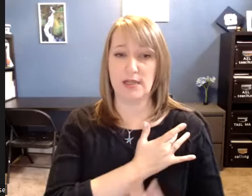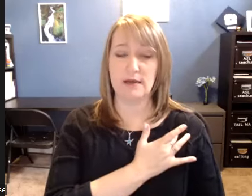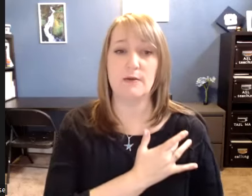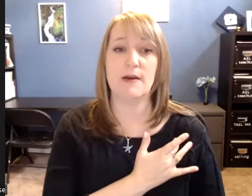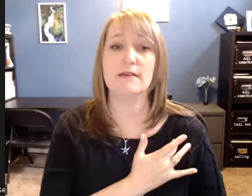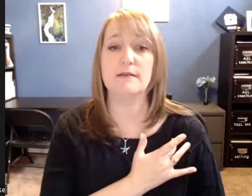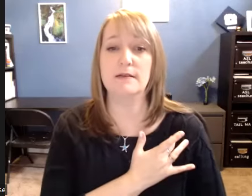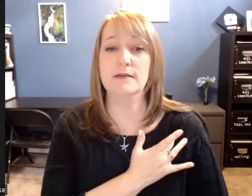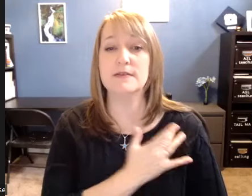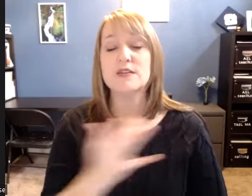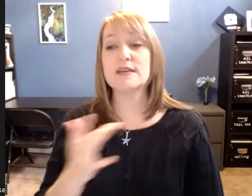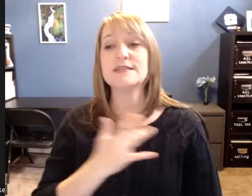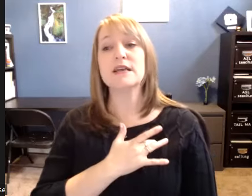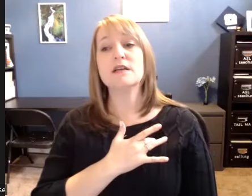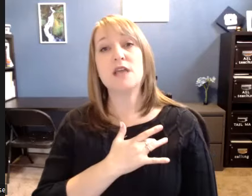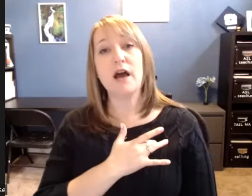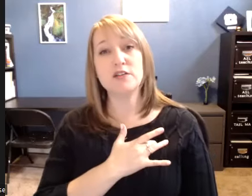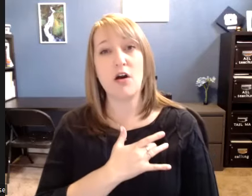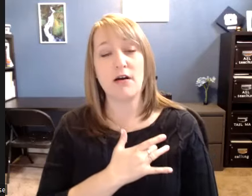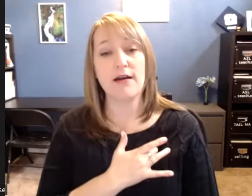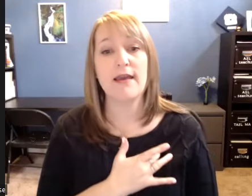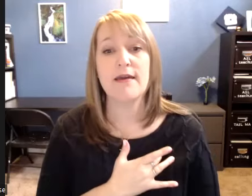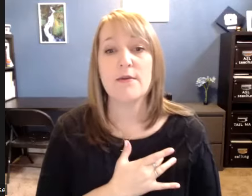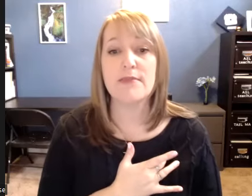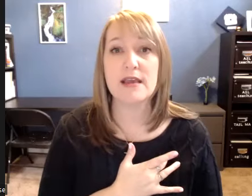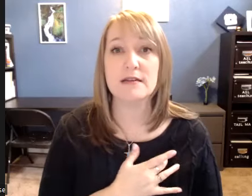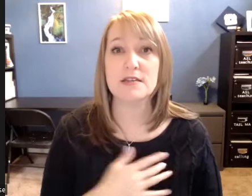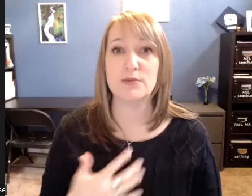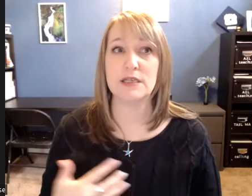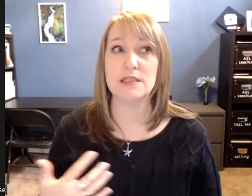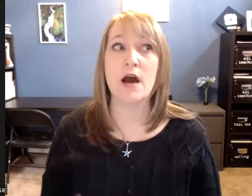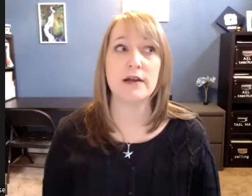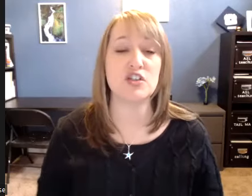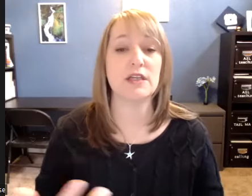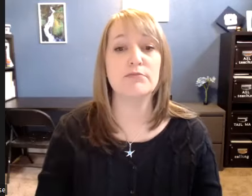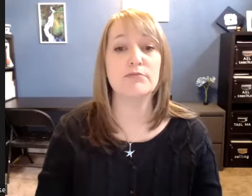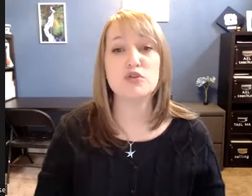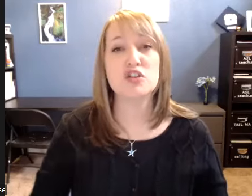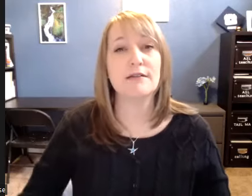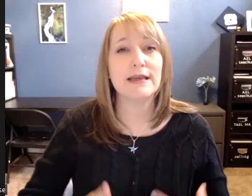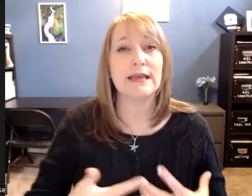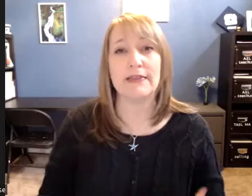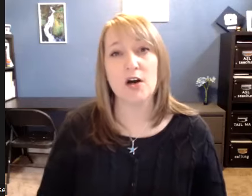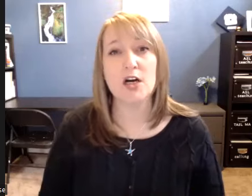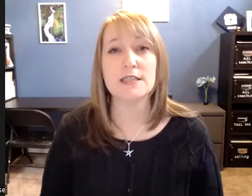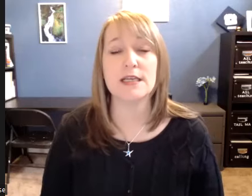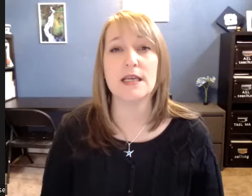body. Okay. So this touch heart means to be touched emotionally in the heart.